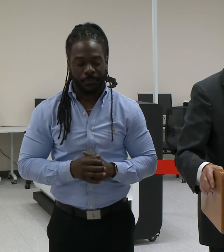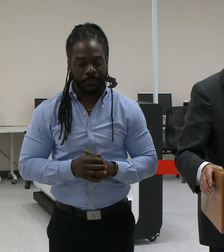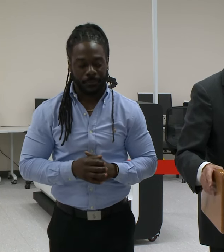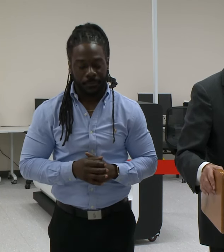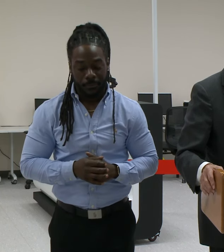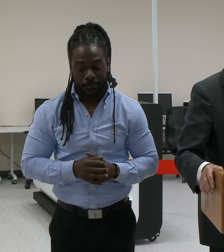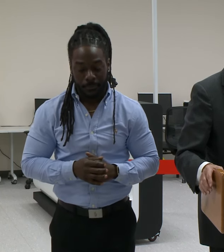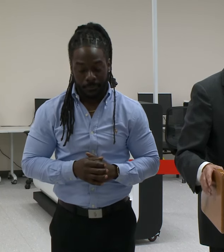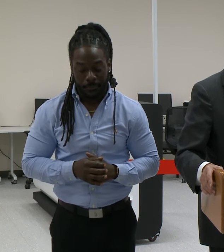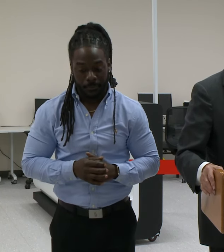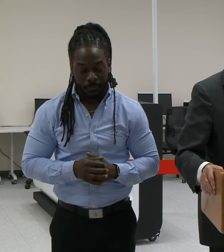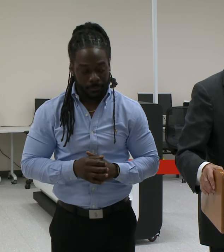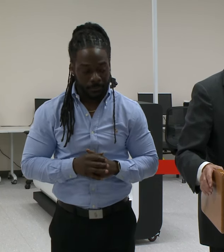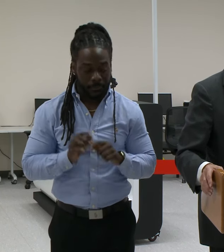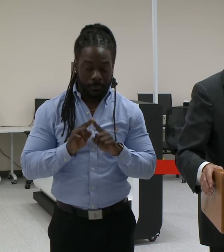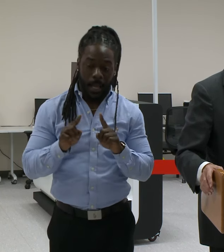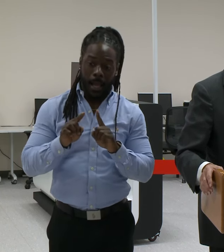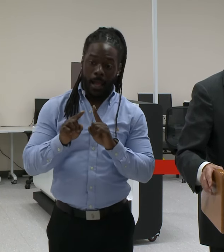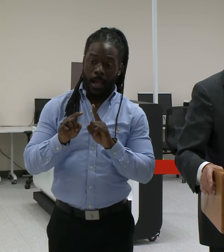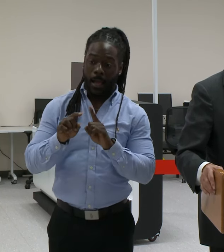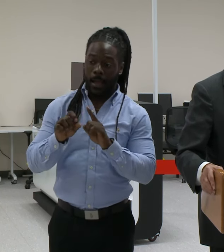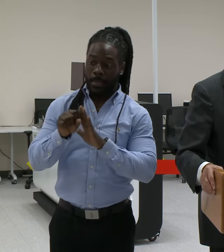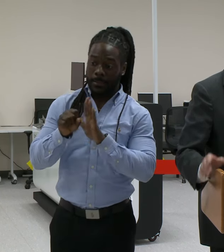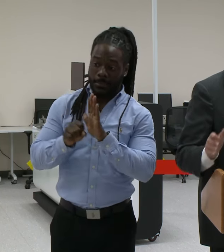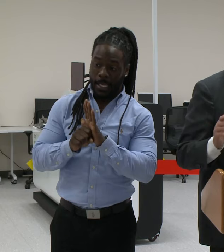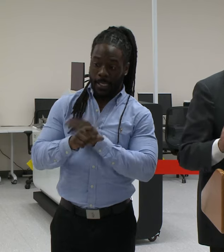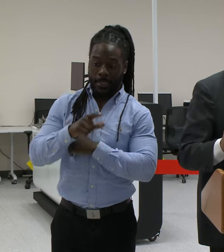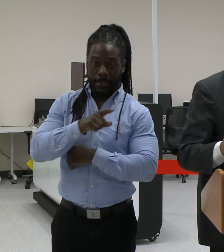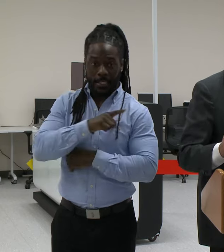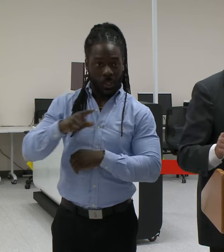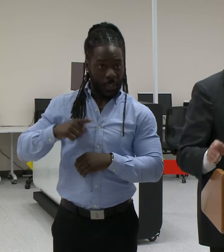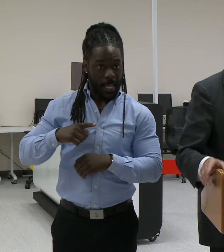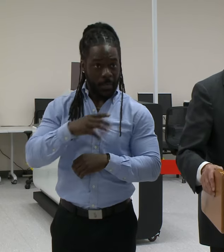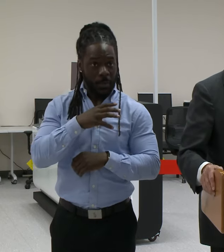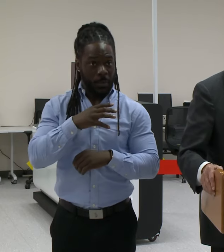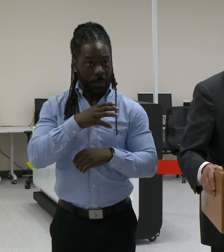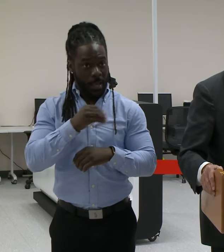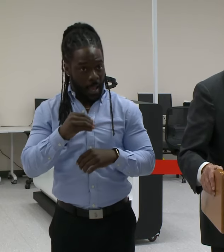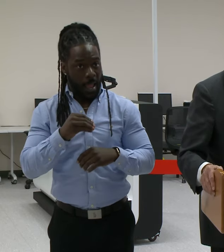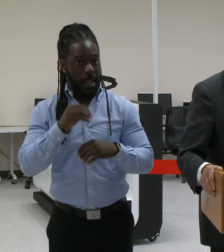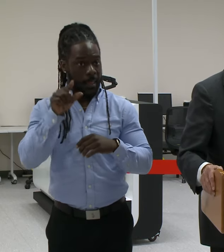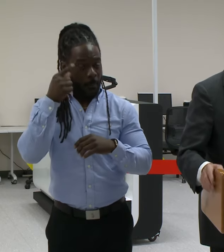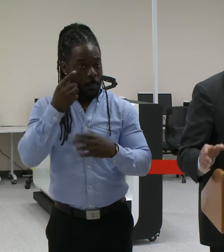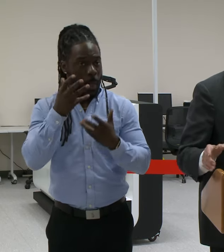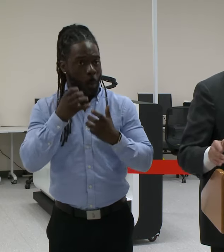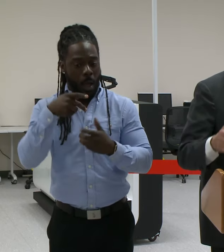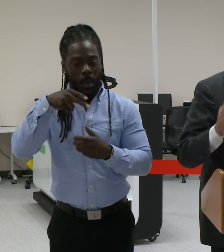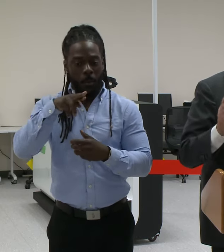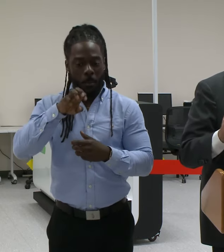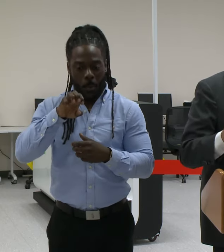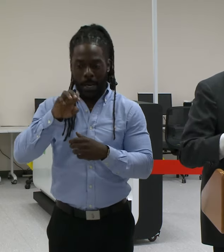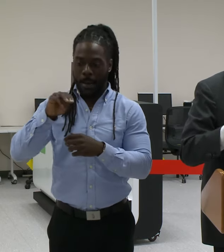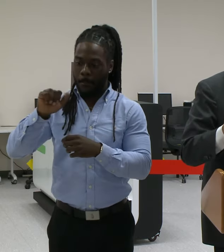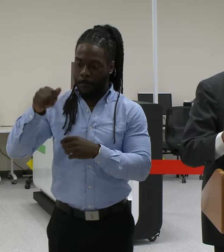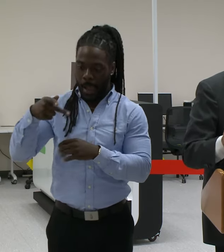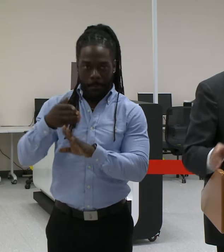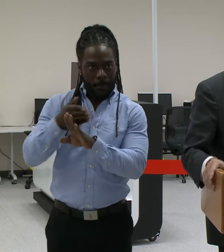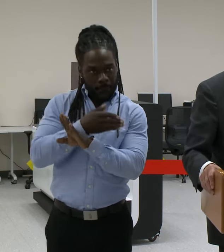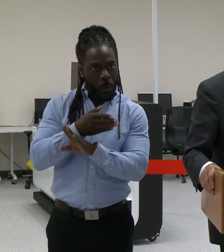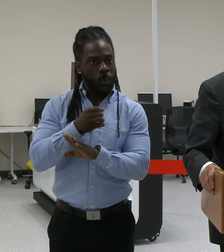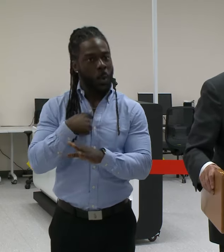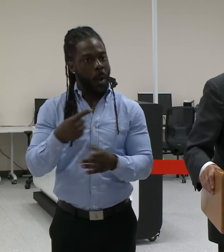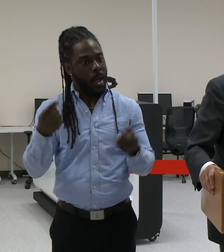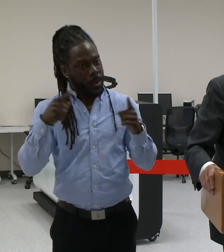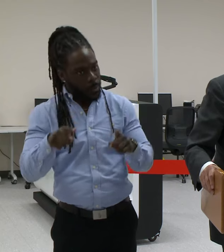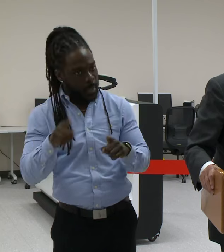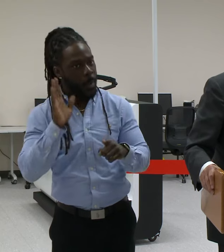But the state legislature, in its great wisdom, wanted a pretty map. And so I agreed to say, okay, make a